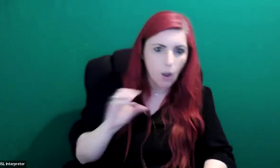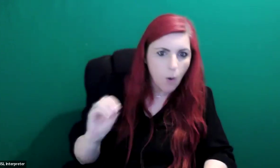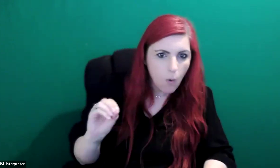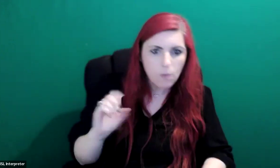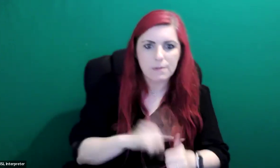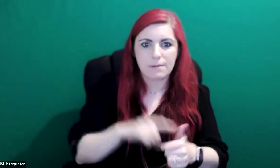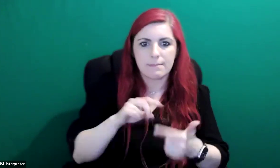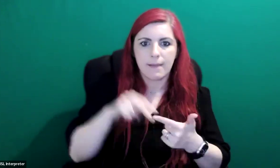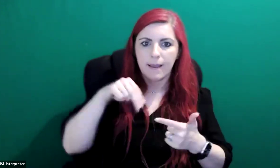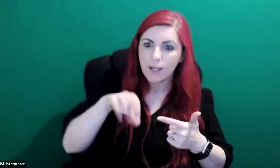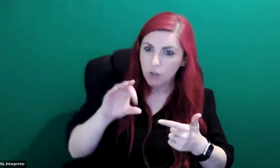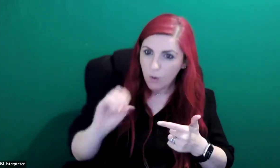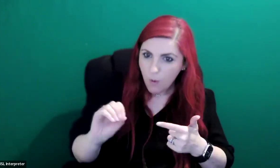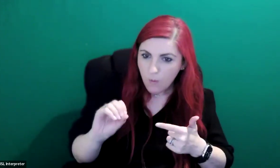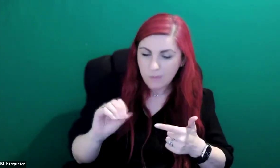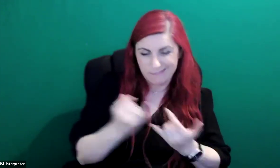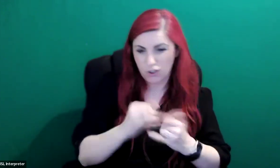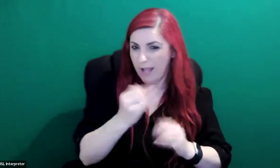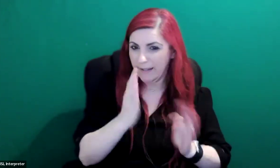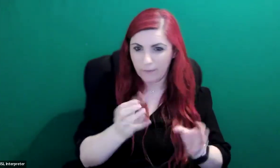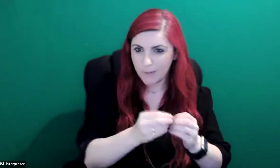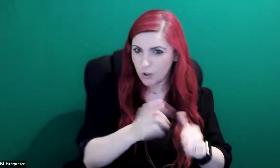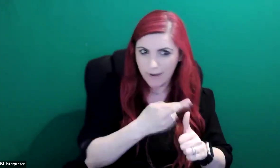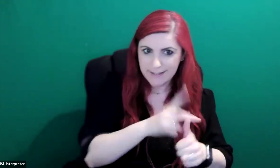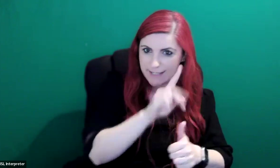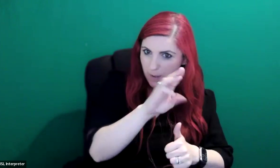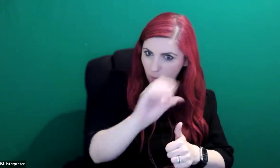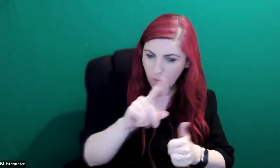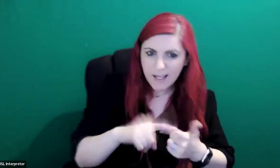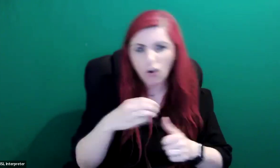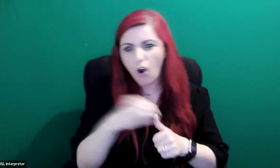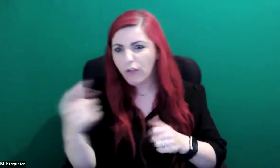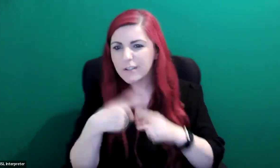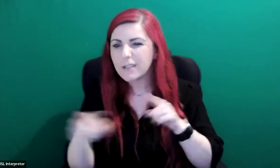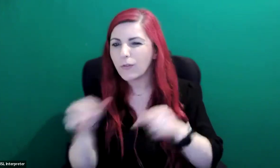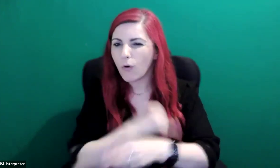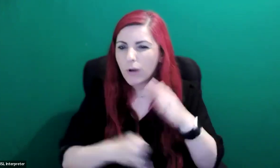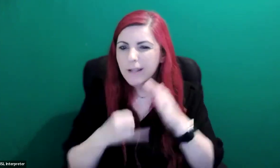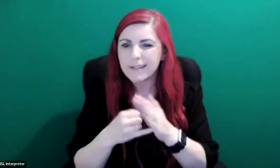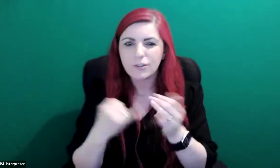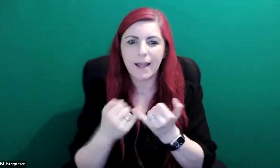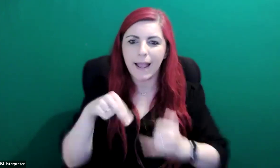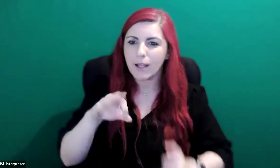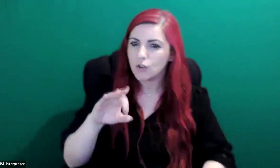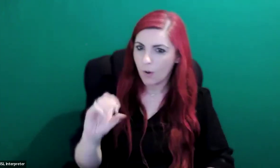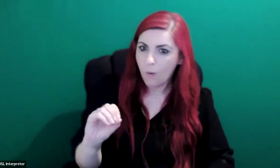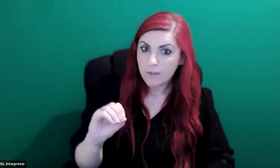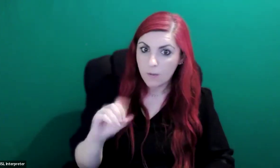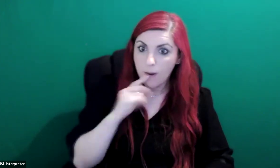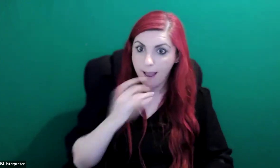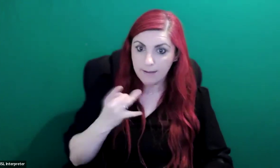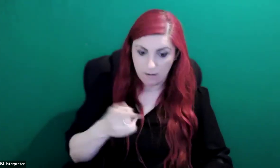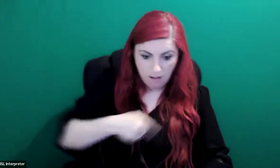people's organizations, as Jackie mentioned, and also other kinds of organizations that are non-governmental